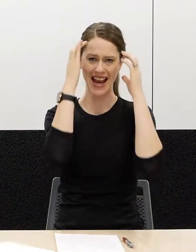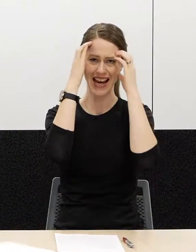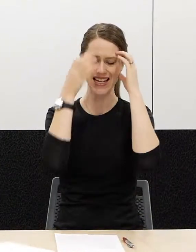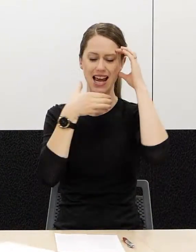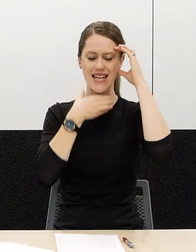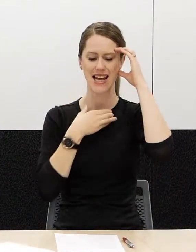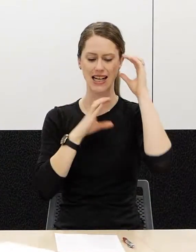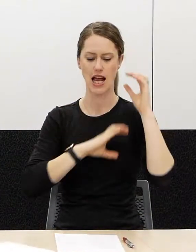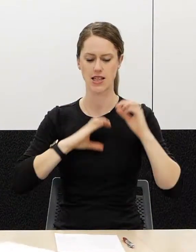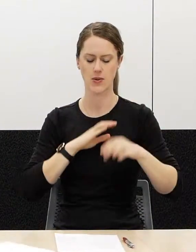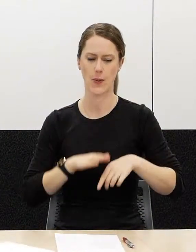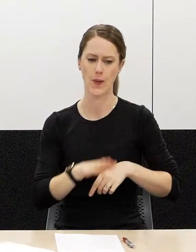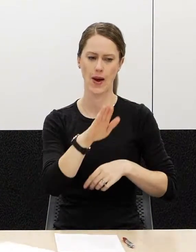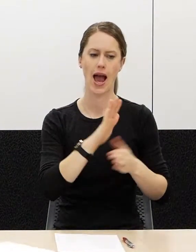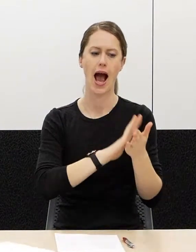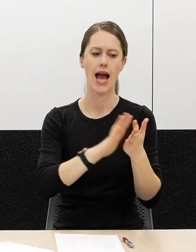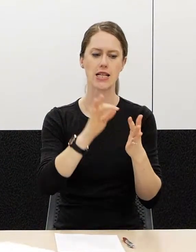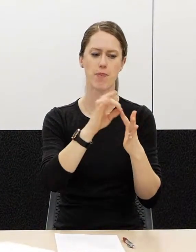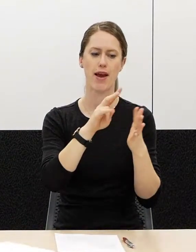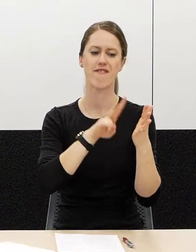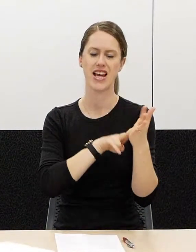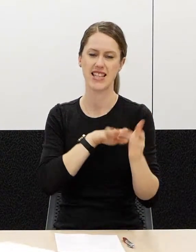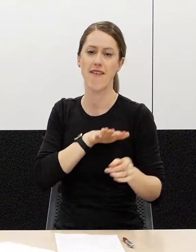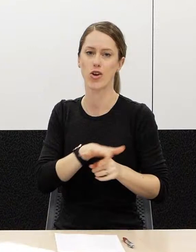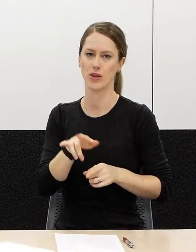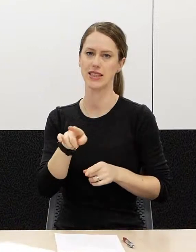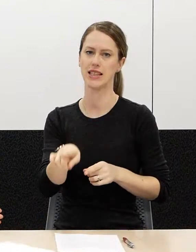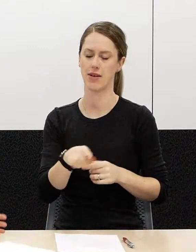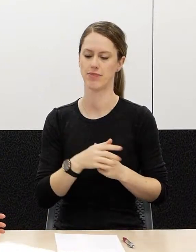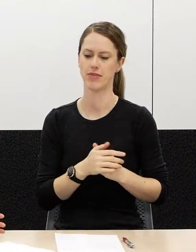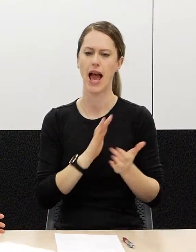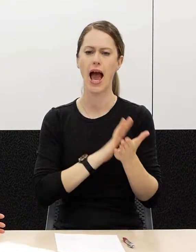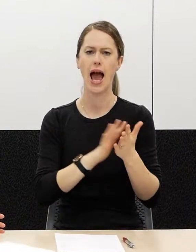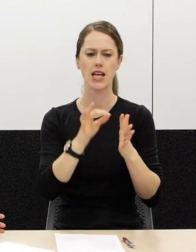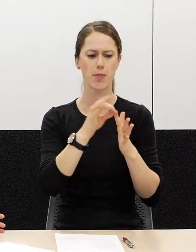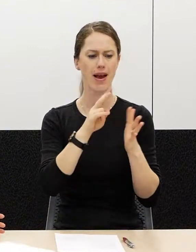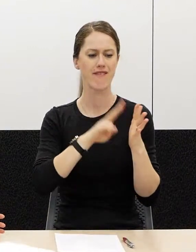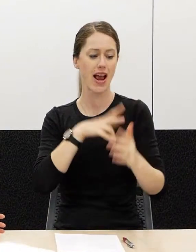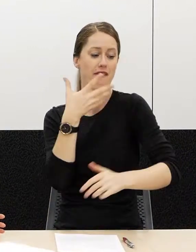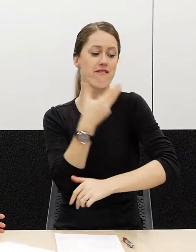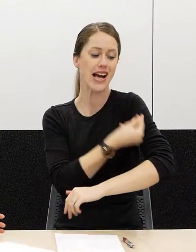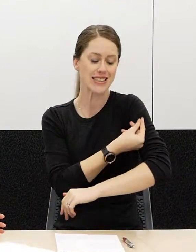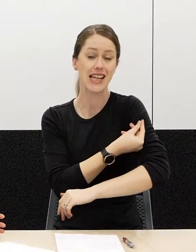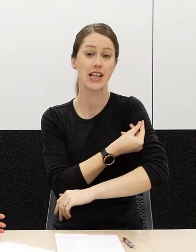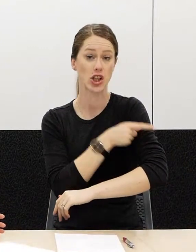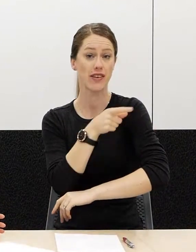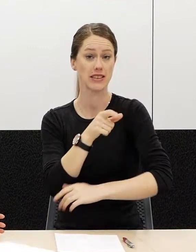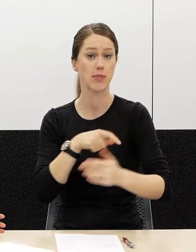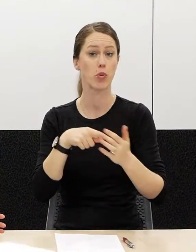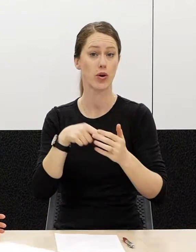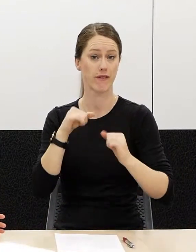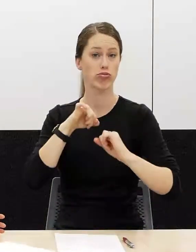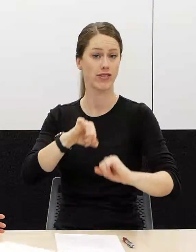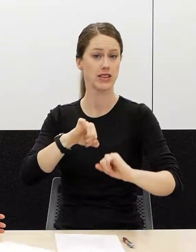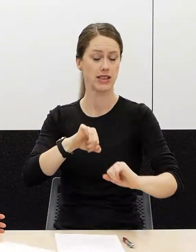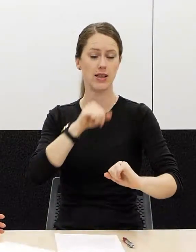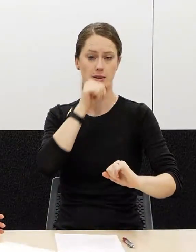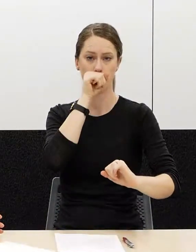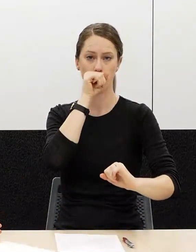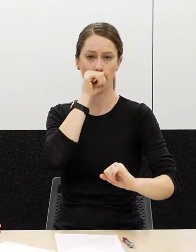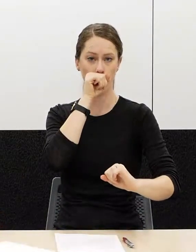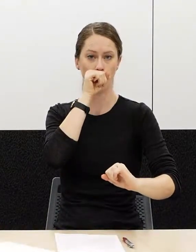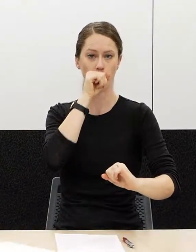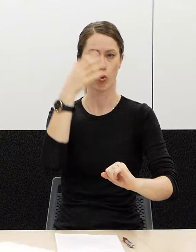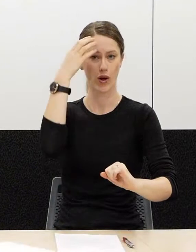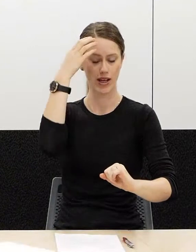on the rise and that HPV is a big driver. So obviously HPV vaccination is an important preventive element in terms of head